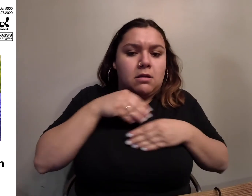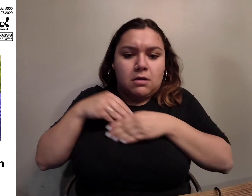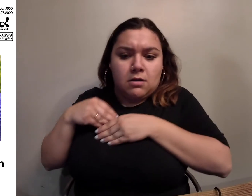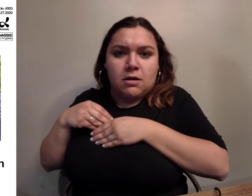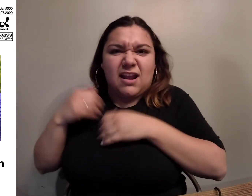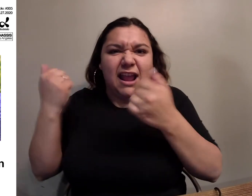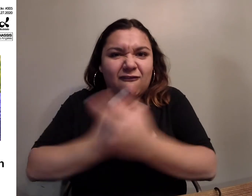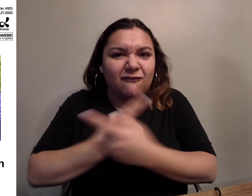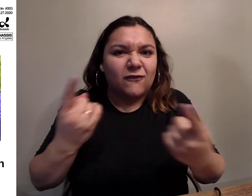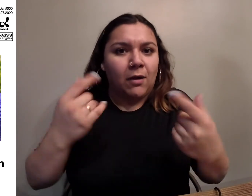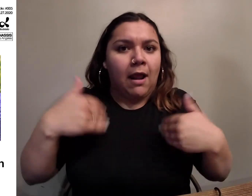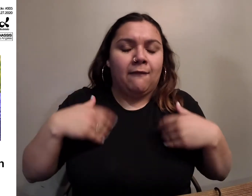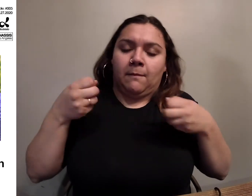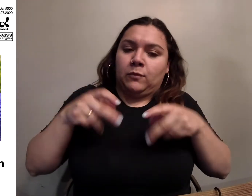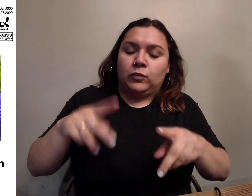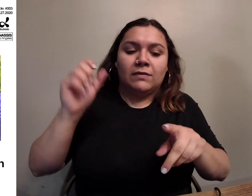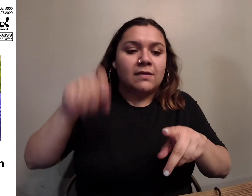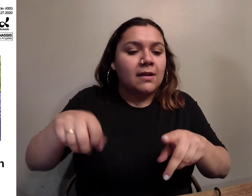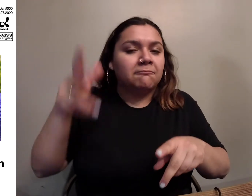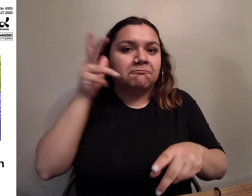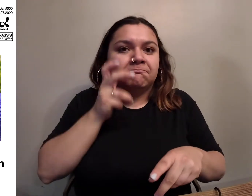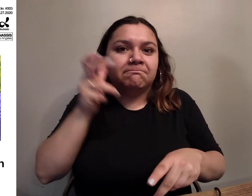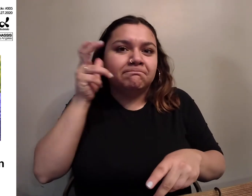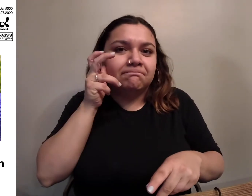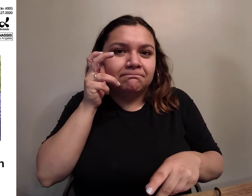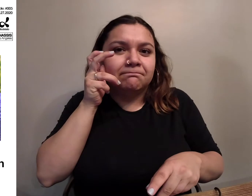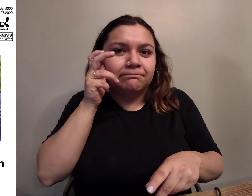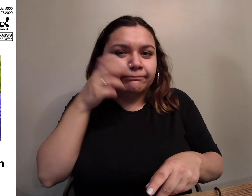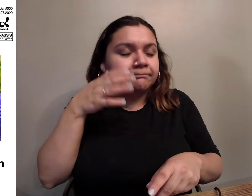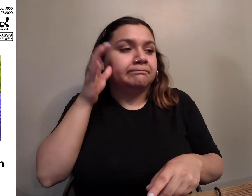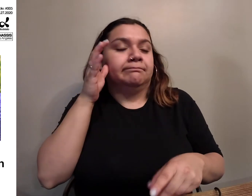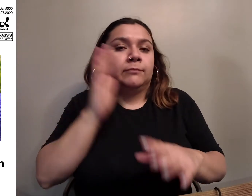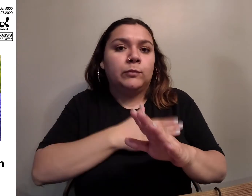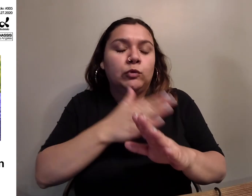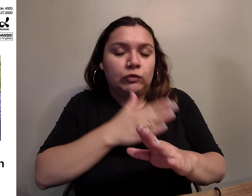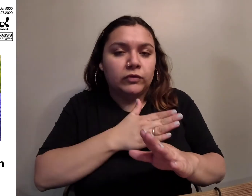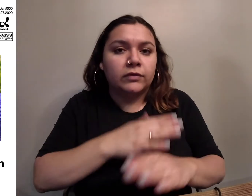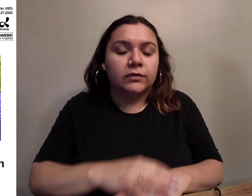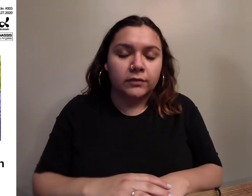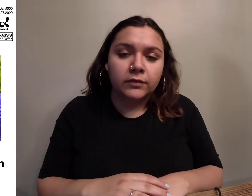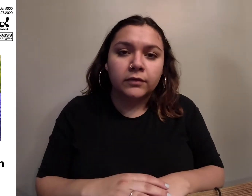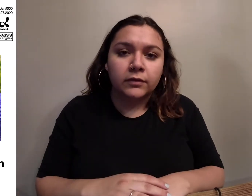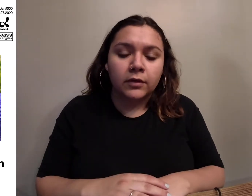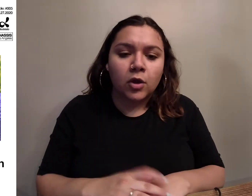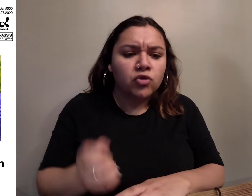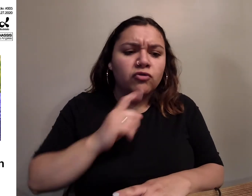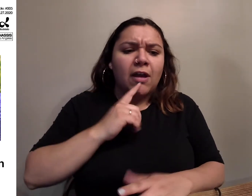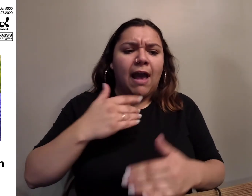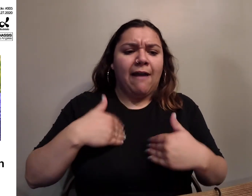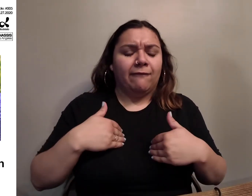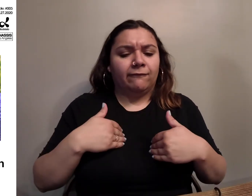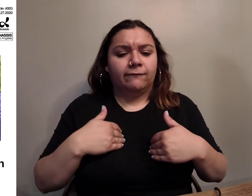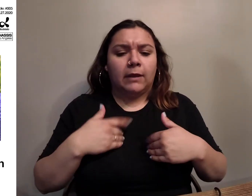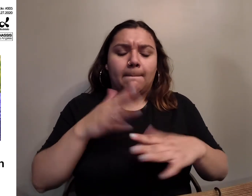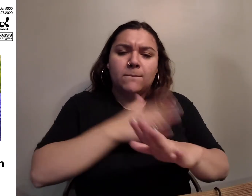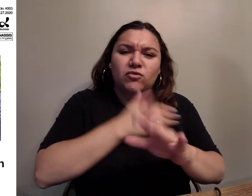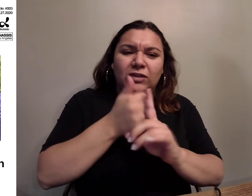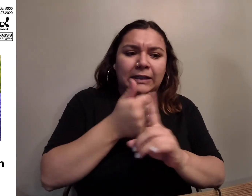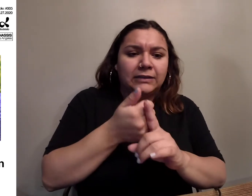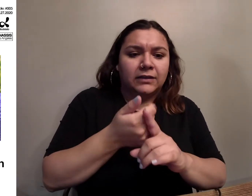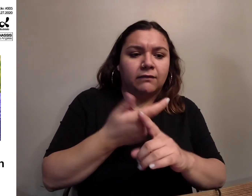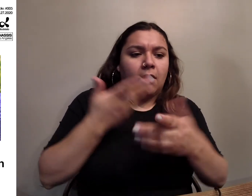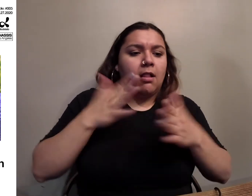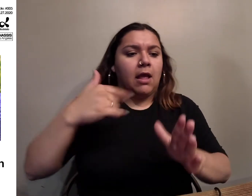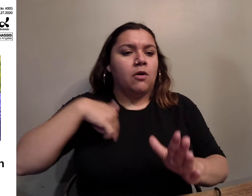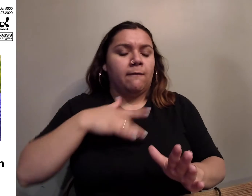us who have the opportunity to listen and to seek out ourselves or just moments of enjoyment or relaxation